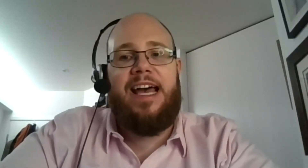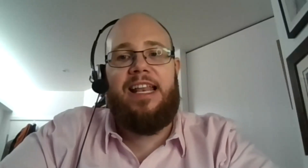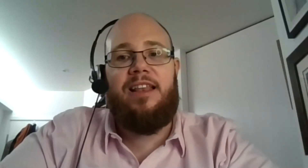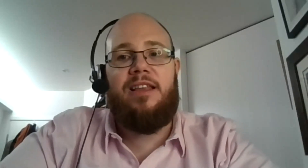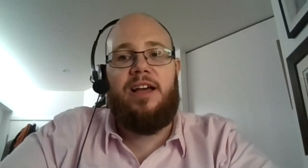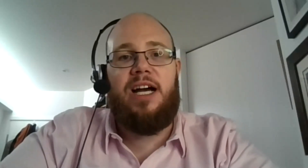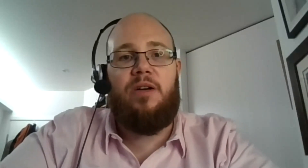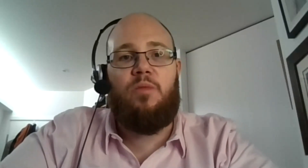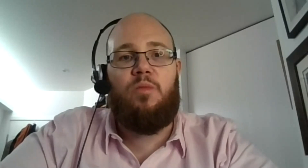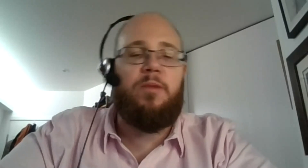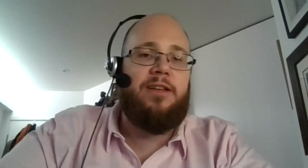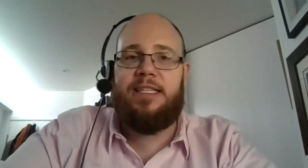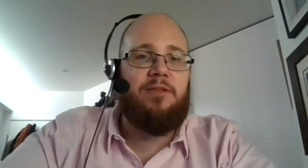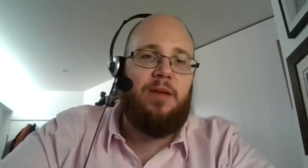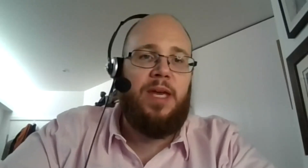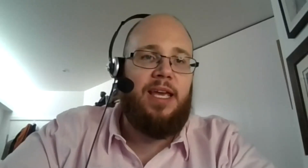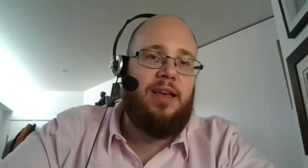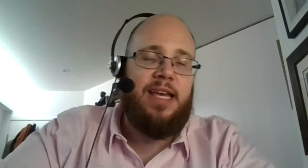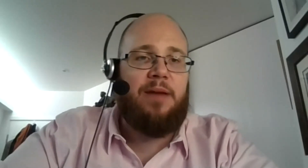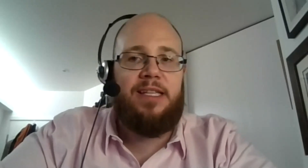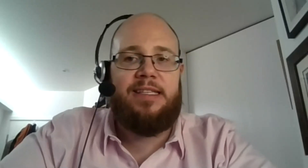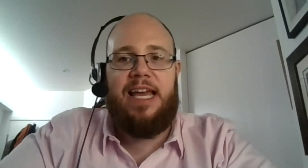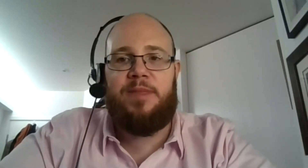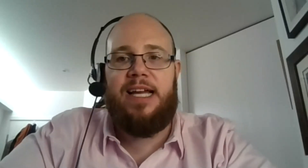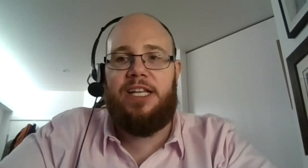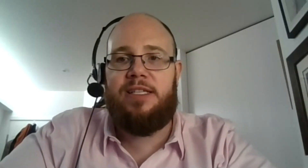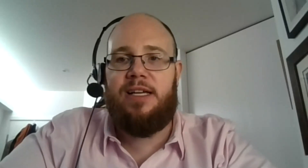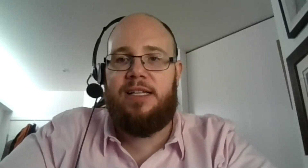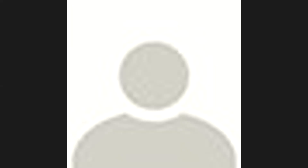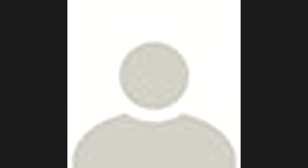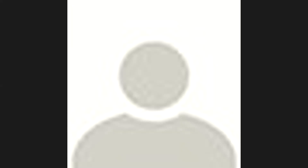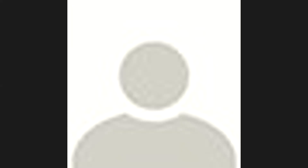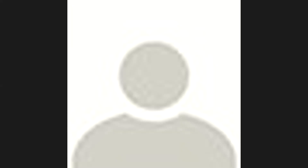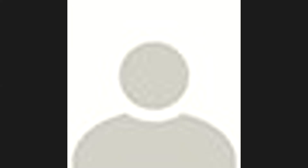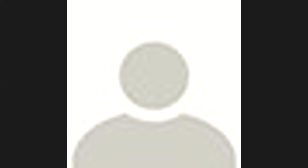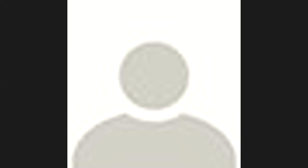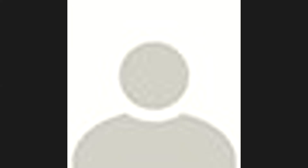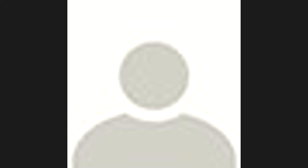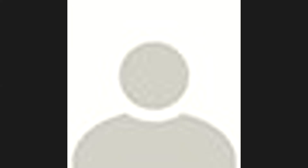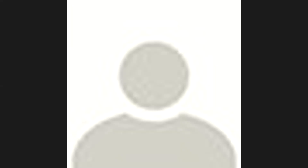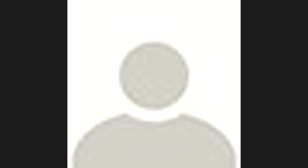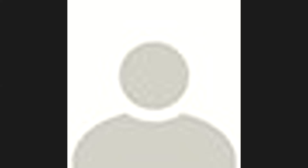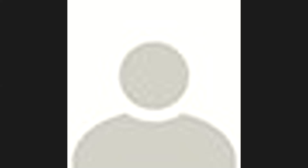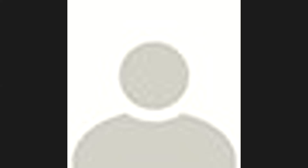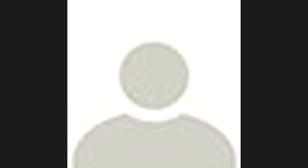then we won't necessarily be kept in the same stage as Dudley. So that will change.